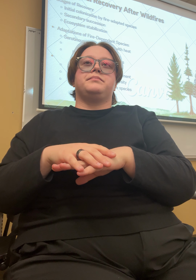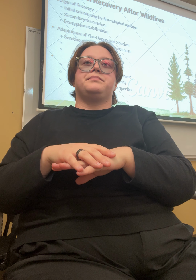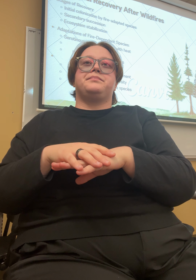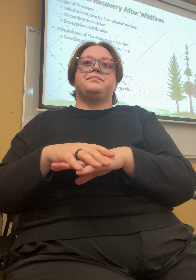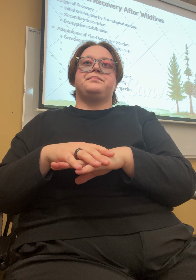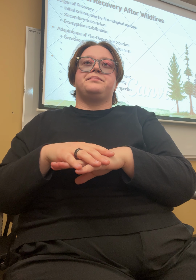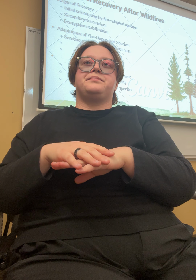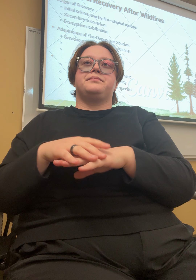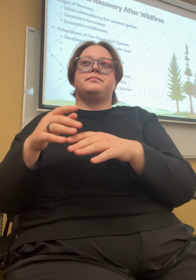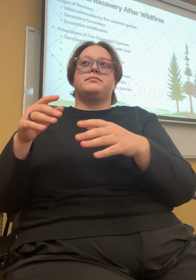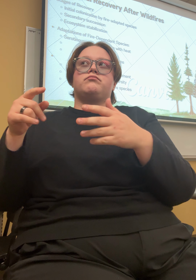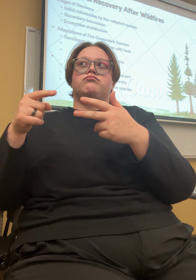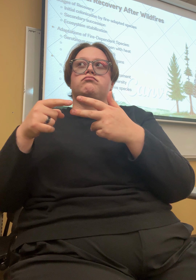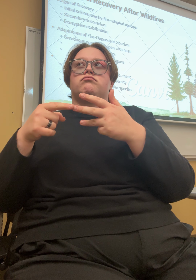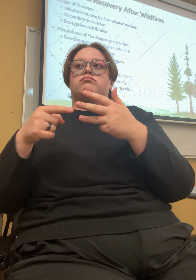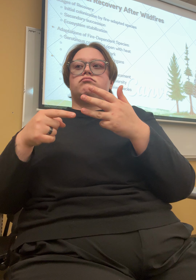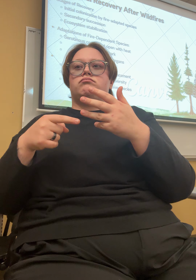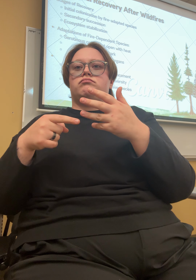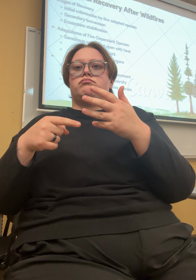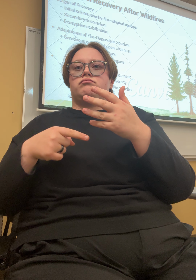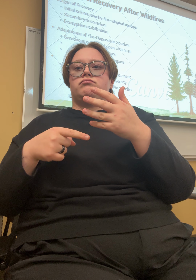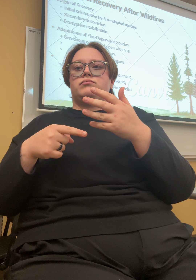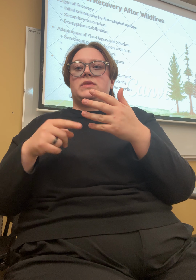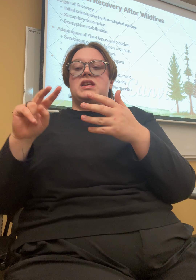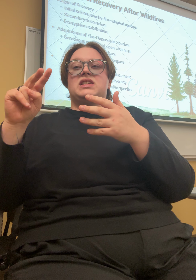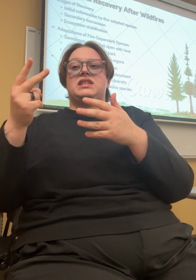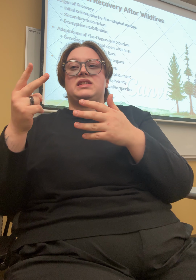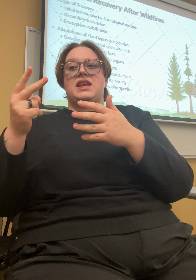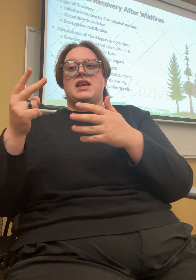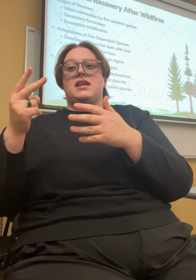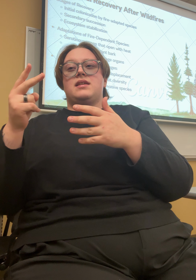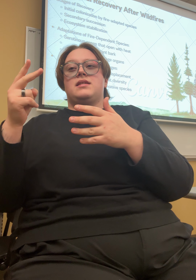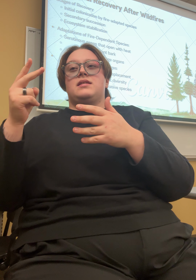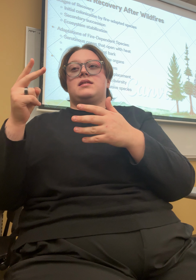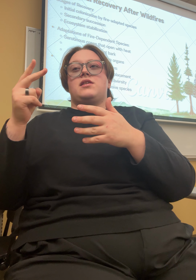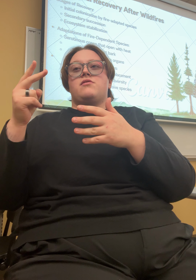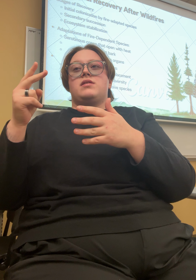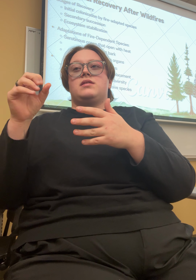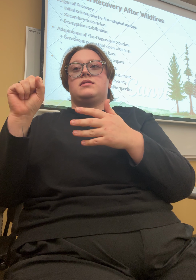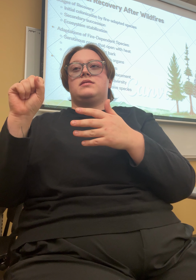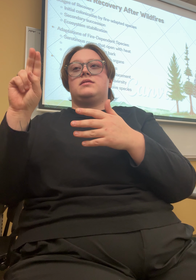And then we have secondary succession and ecosystem stabilization.